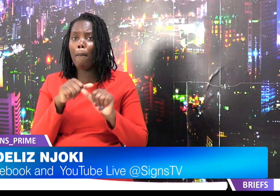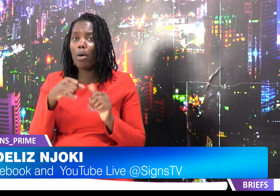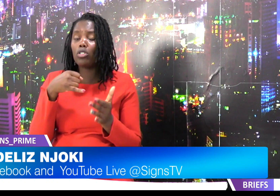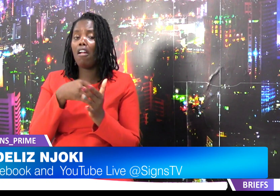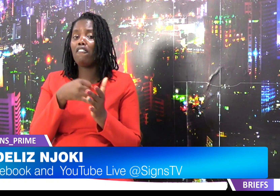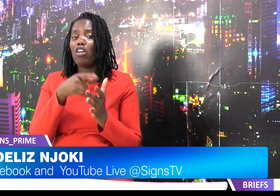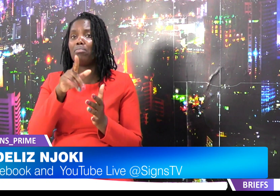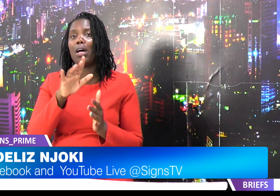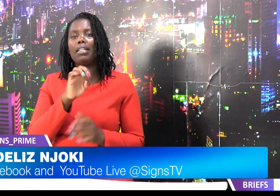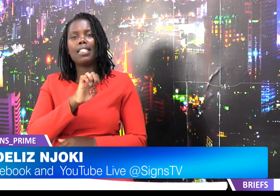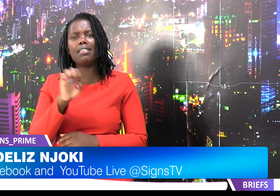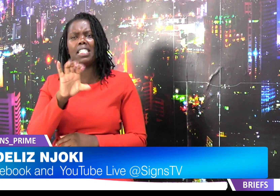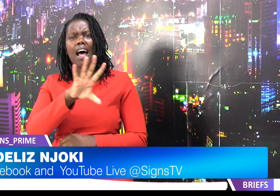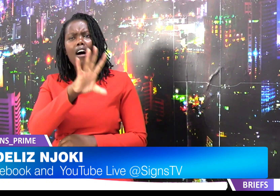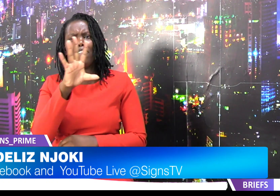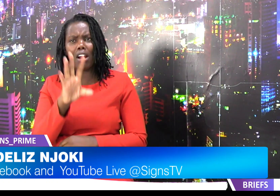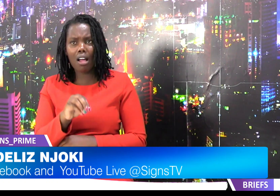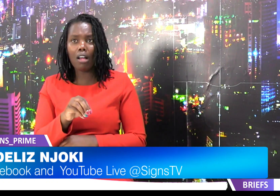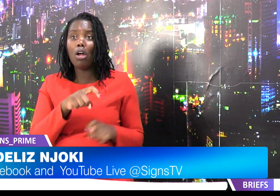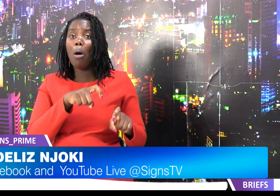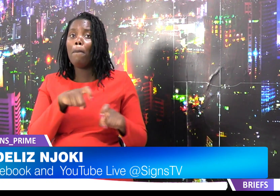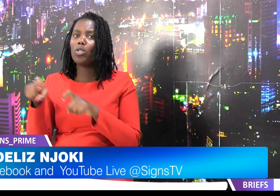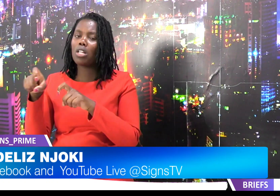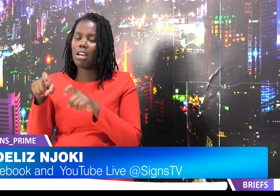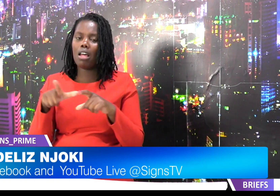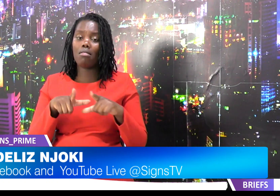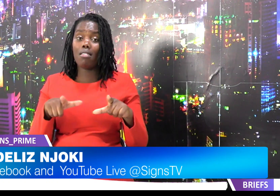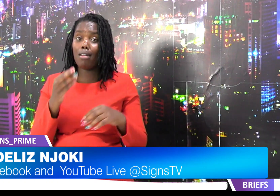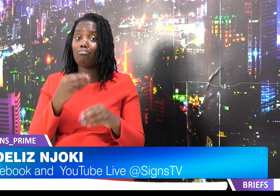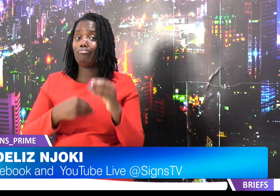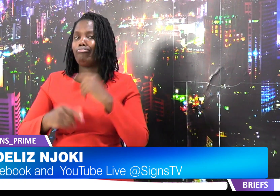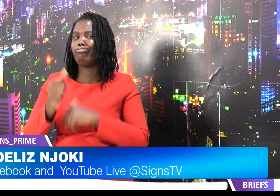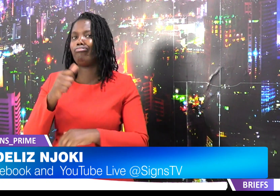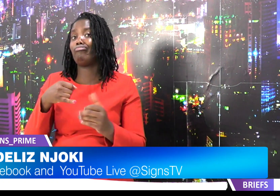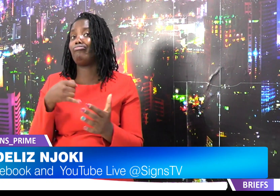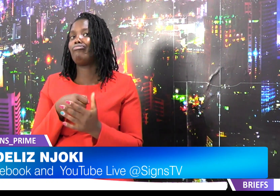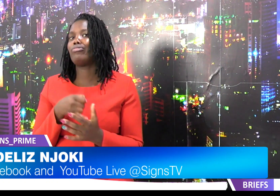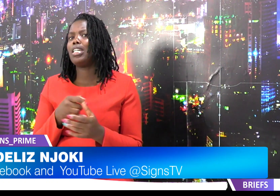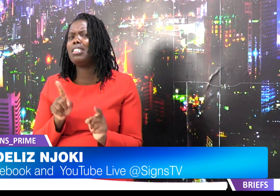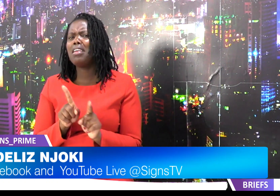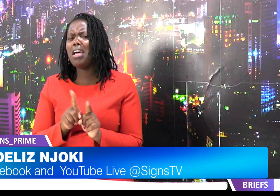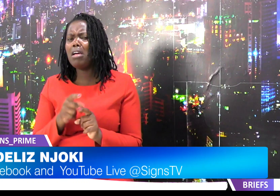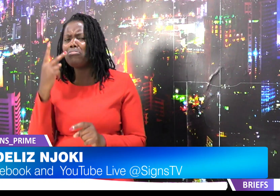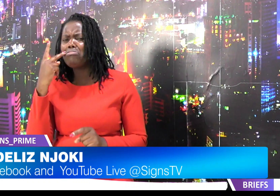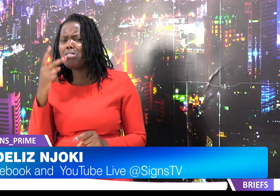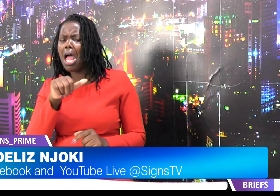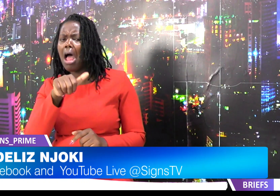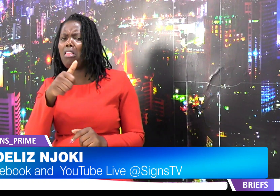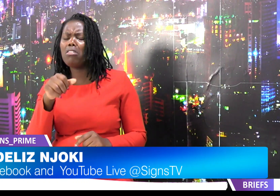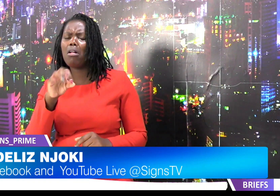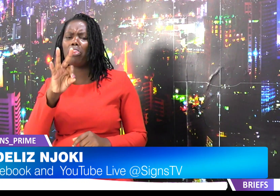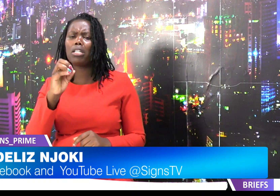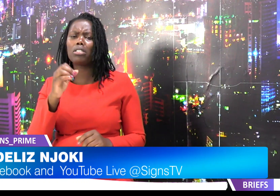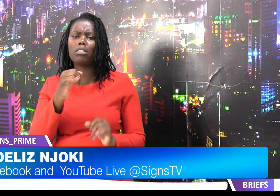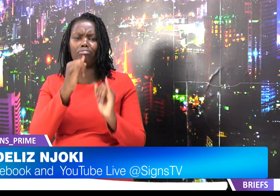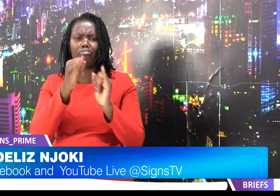Directorate of Criminal Investigations DCI on Wednesday over his alleged involvement in the East African